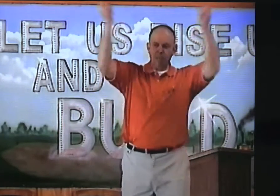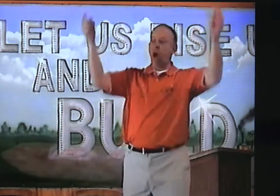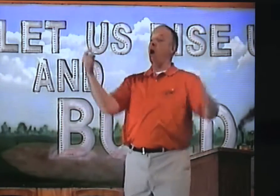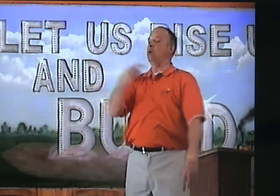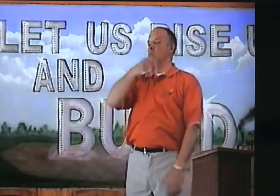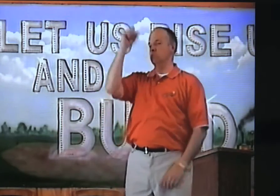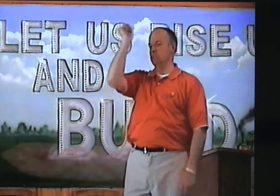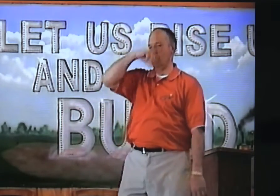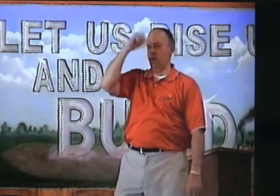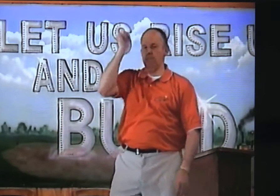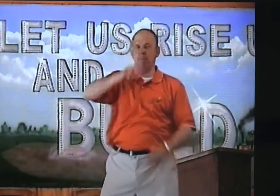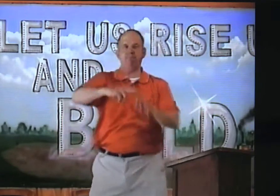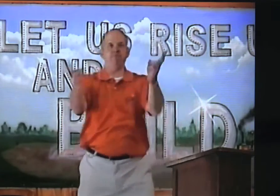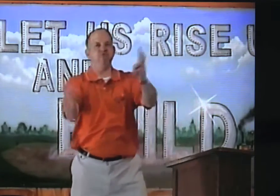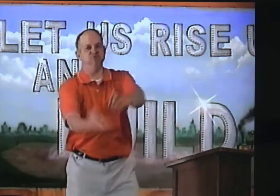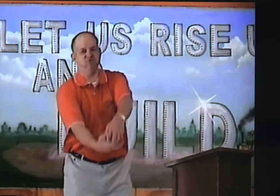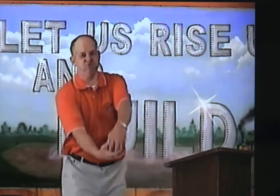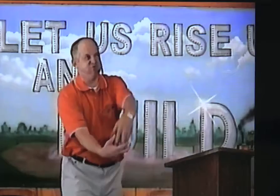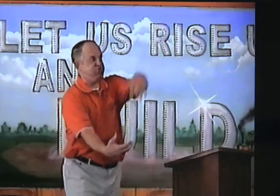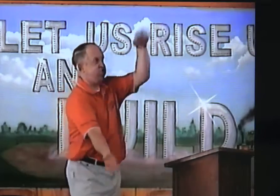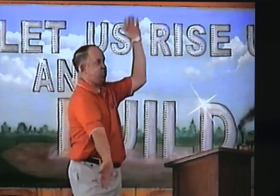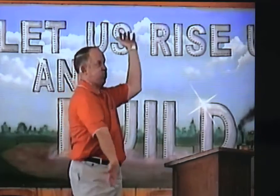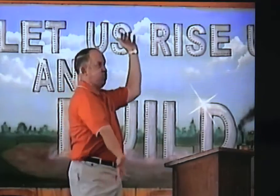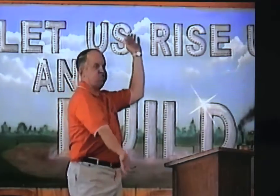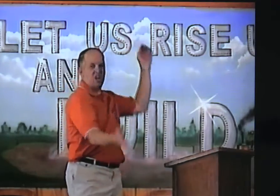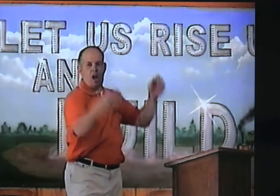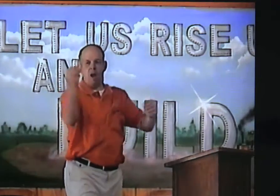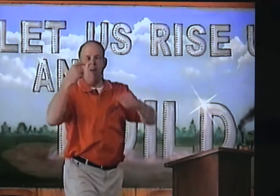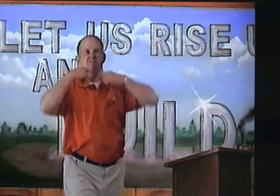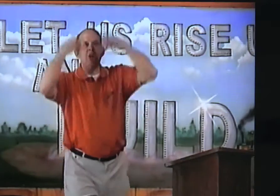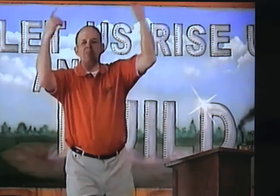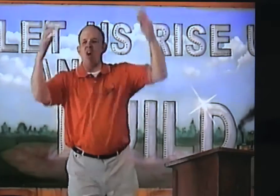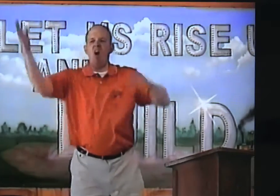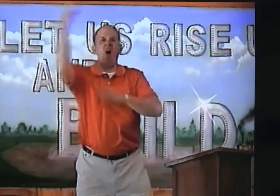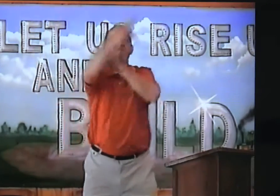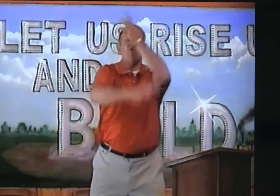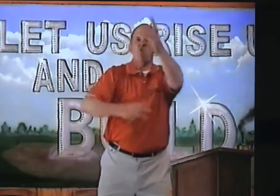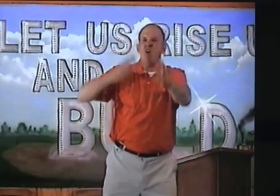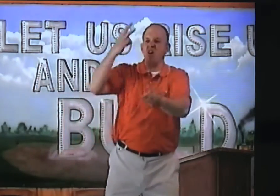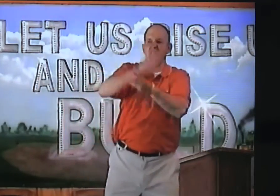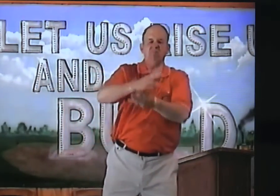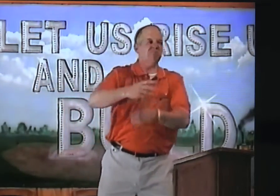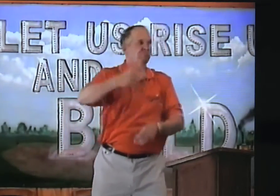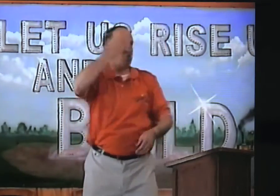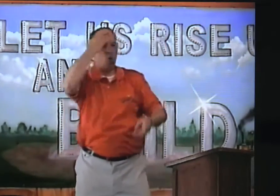going to give you riches and fame, both. And he became a very wealthy man. The world knew him.